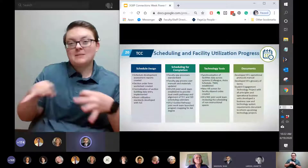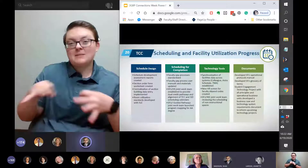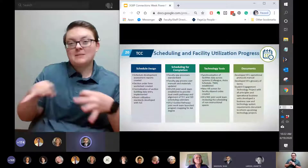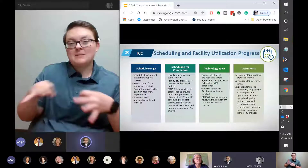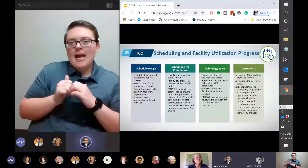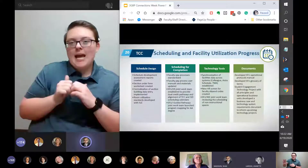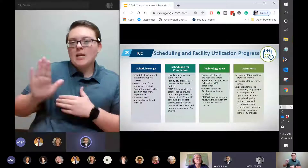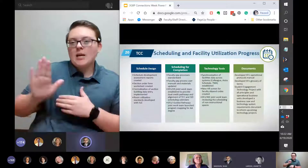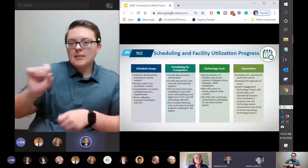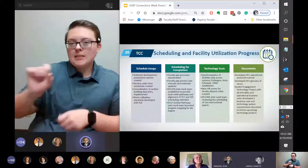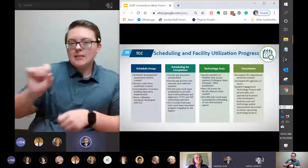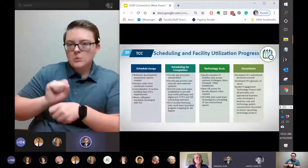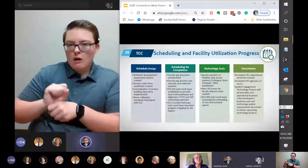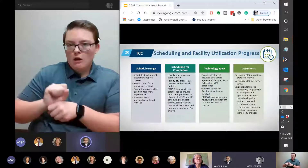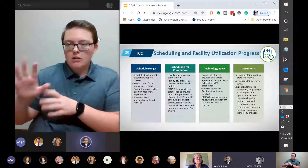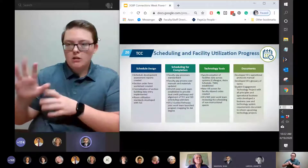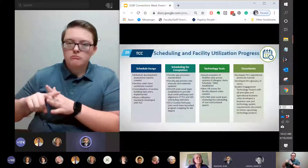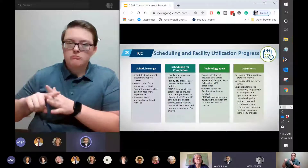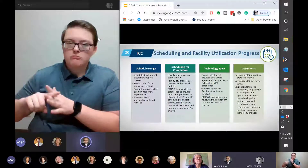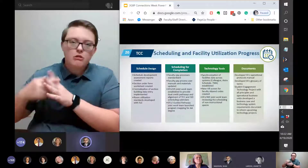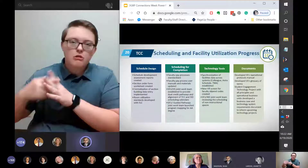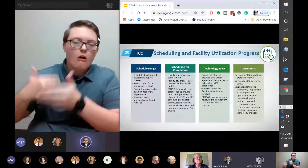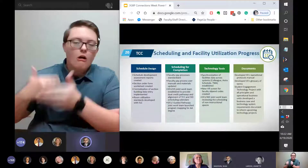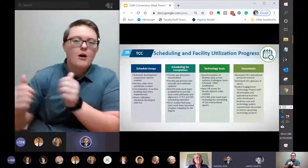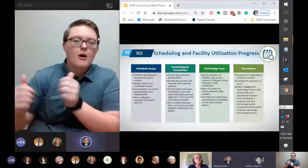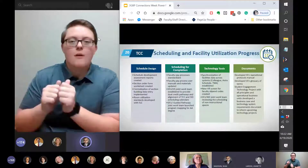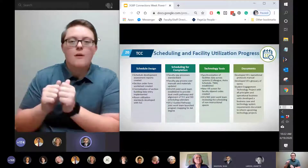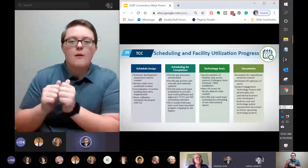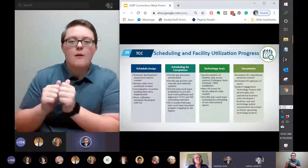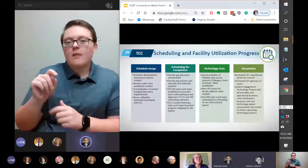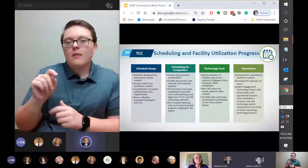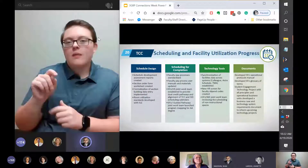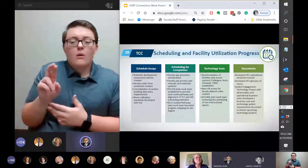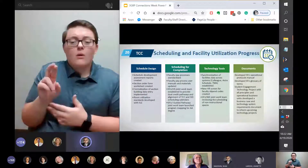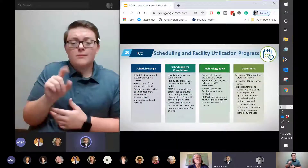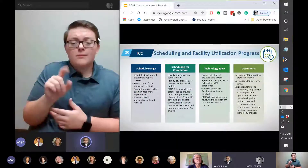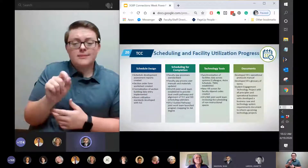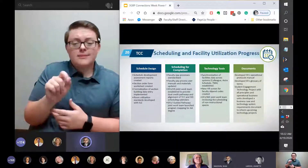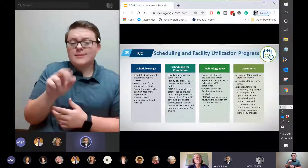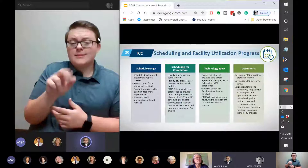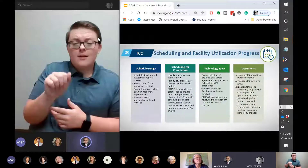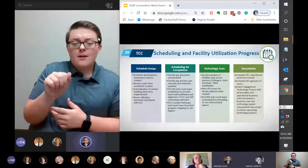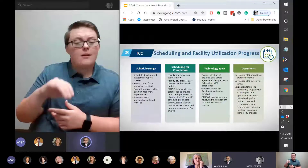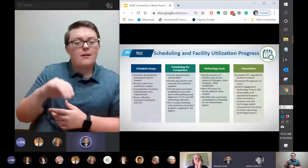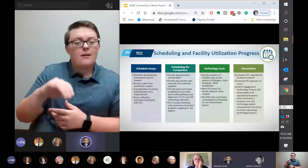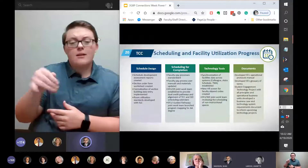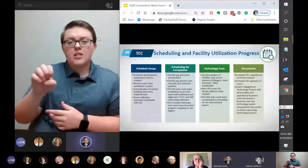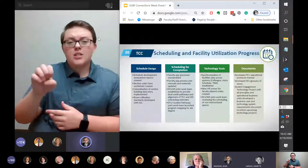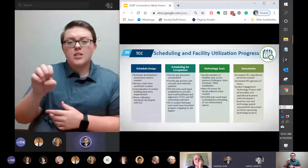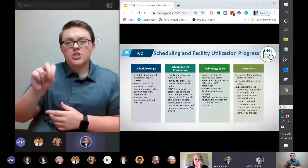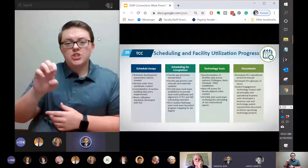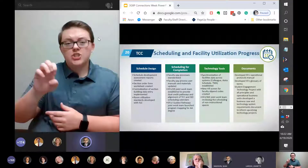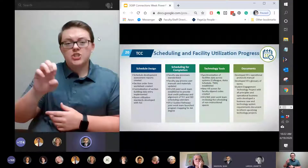or maybe Tara Furman or Jeanette Laredo are doing, or others, as it relates to the scheduling